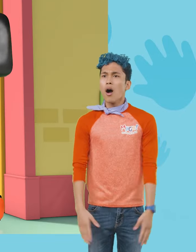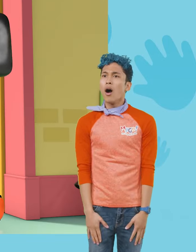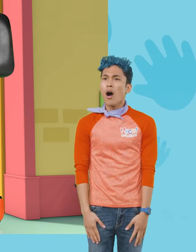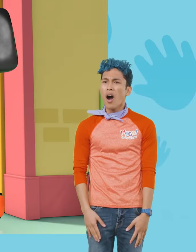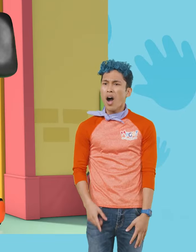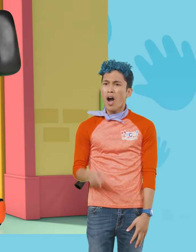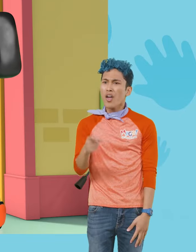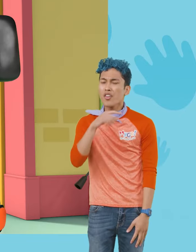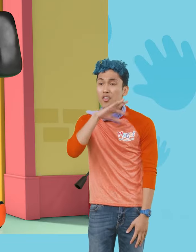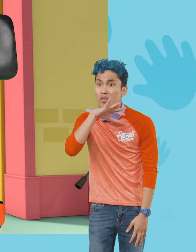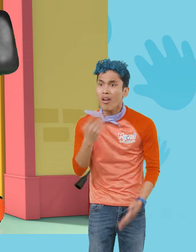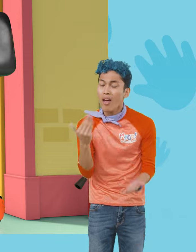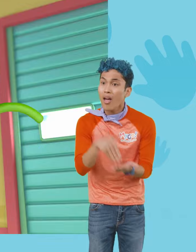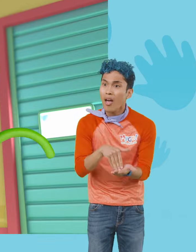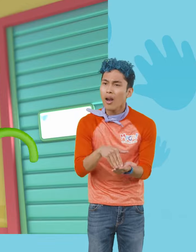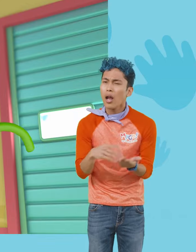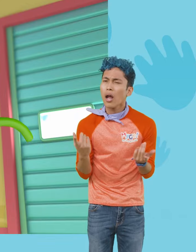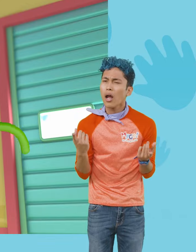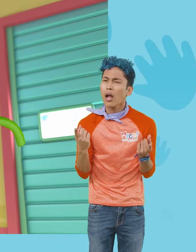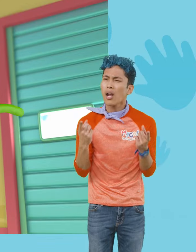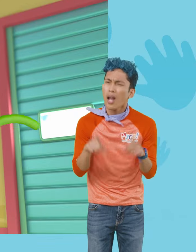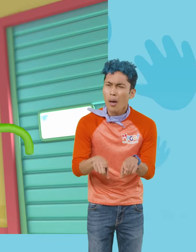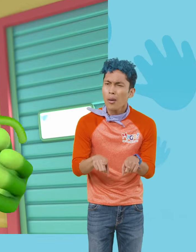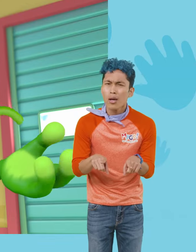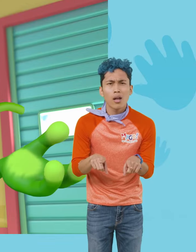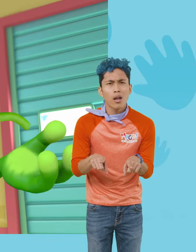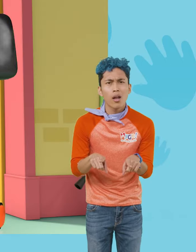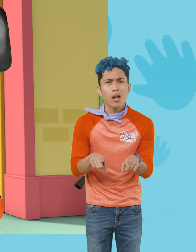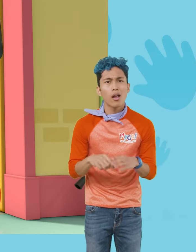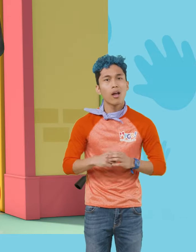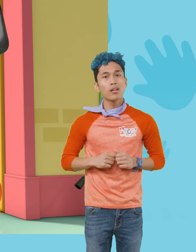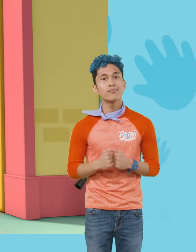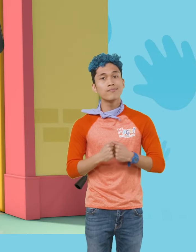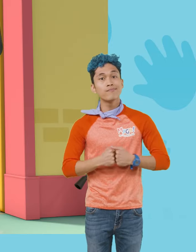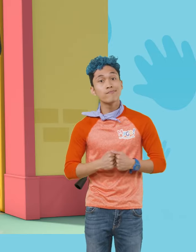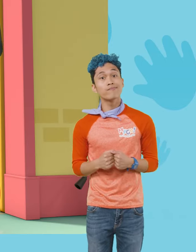Oh, you're dirty again. How did that happen?